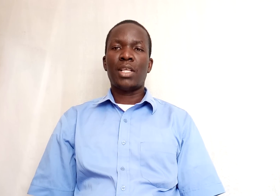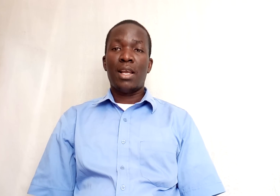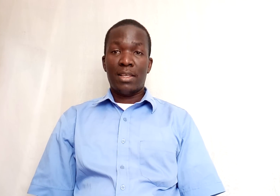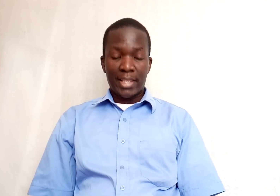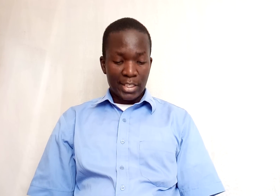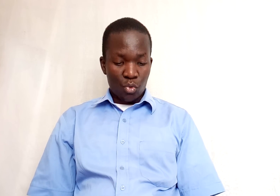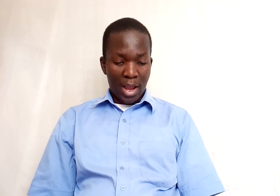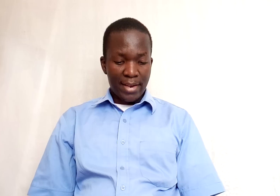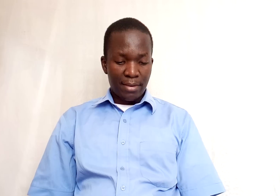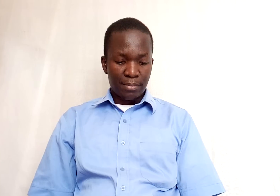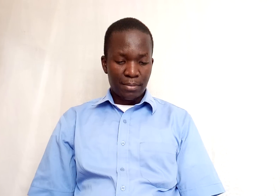The next word,